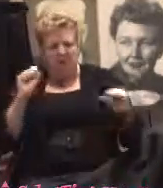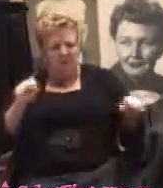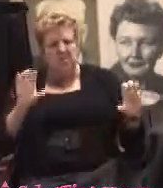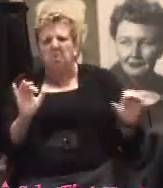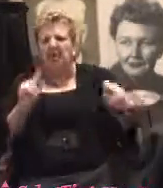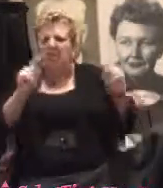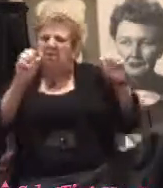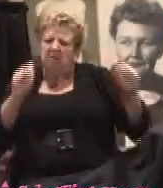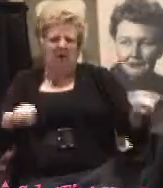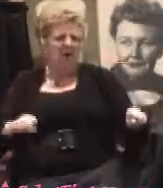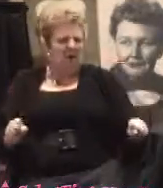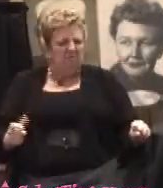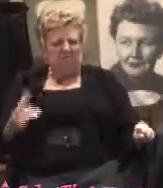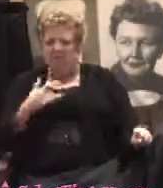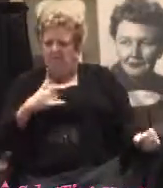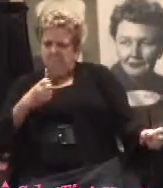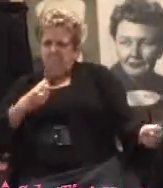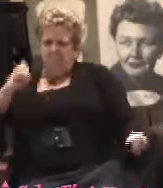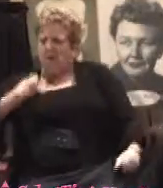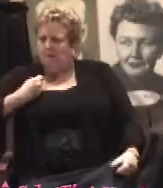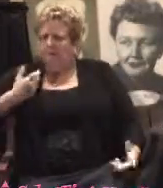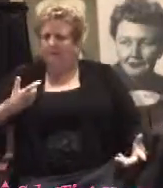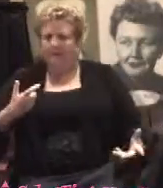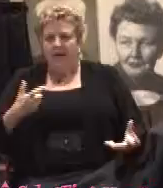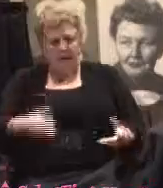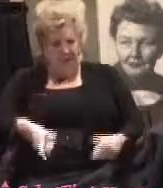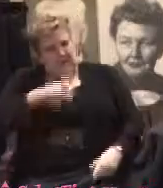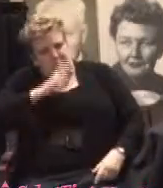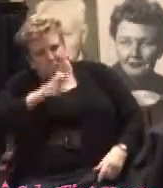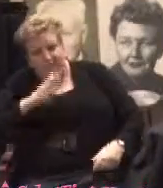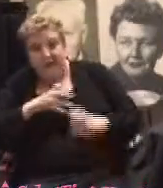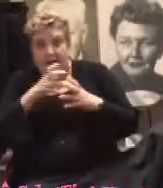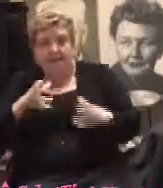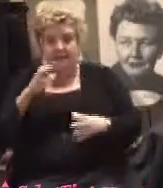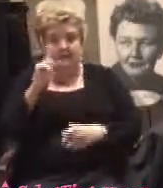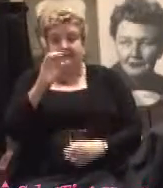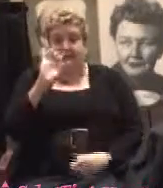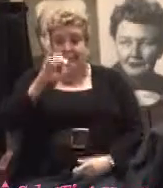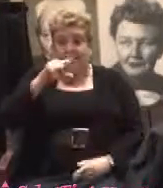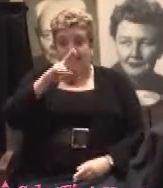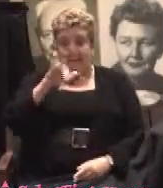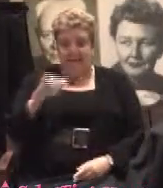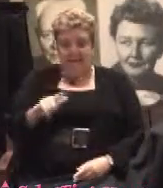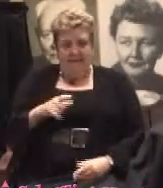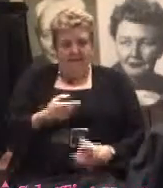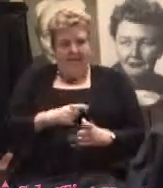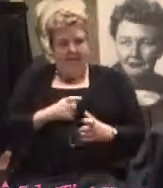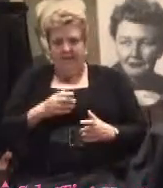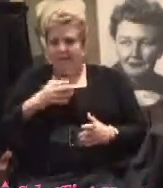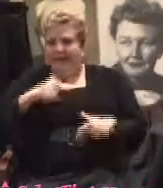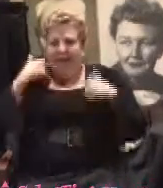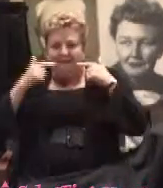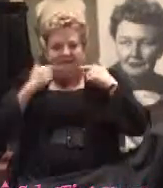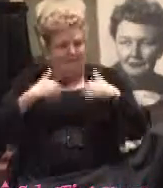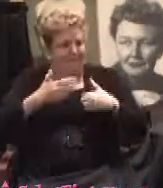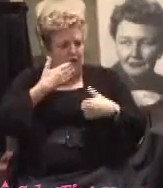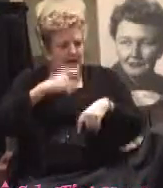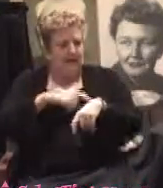you know, huge. And I drank a lot of tequila, and we were laughing, having a good time, and I had to go to the bathroom, you know, and suddenly I felt like I was